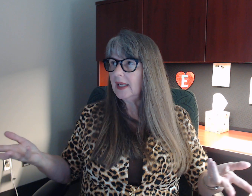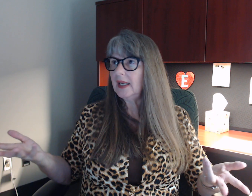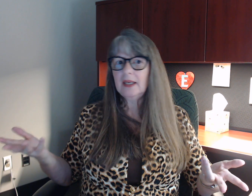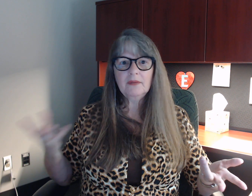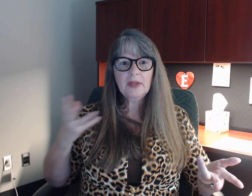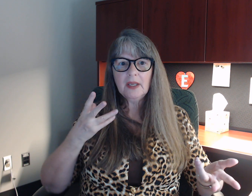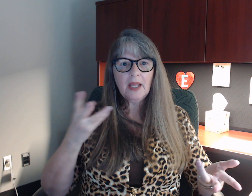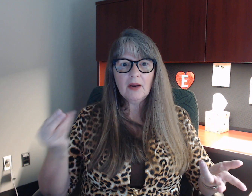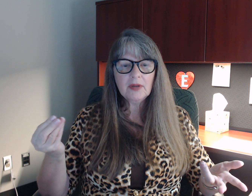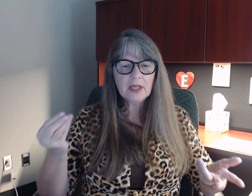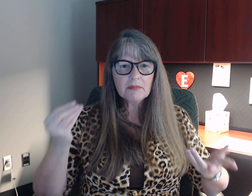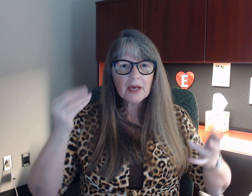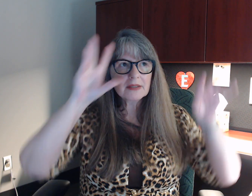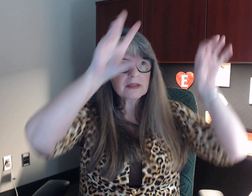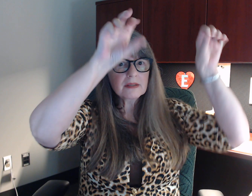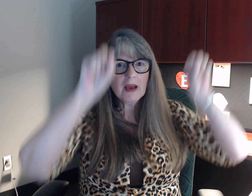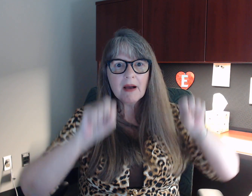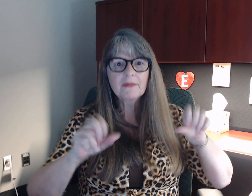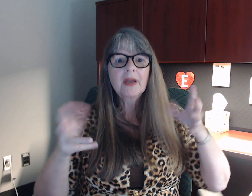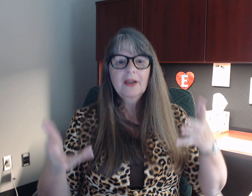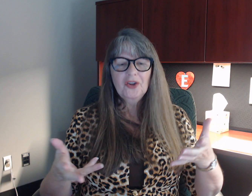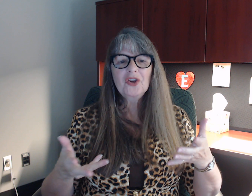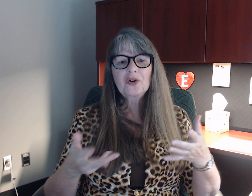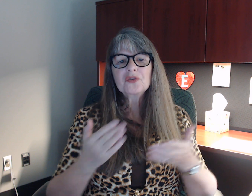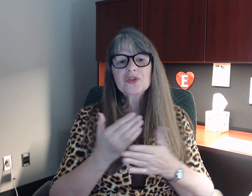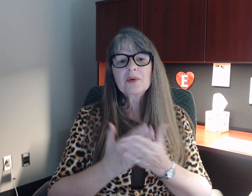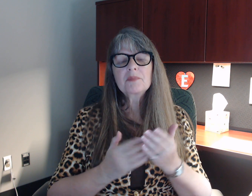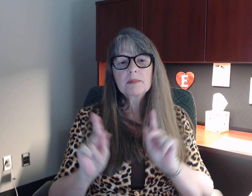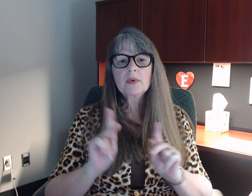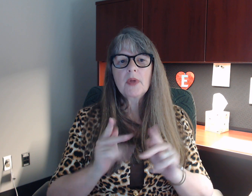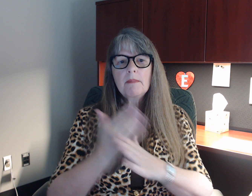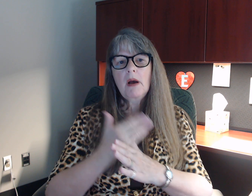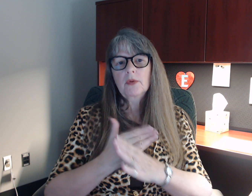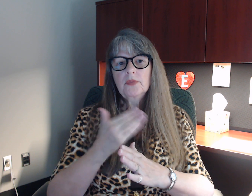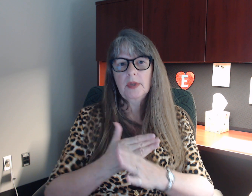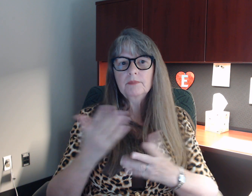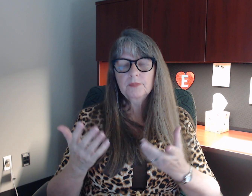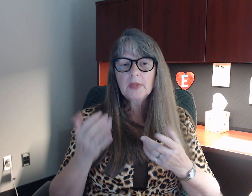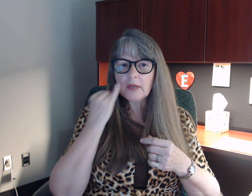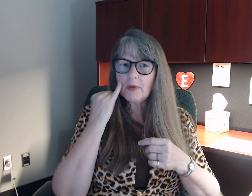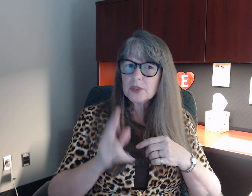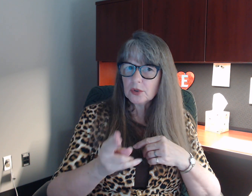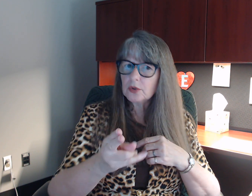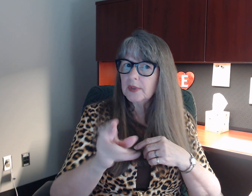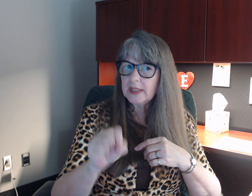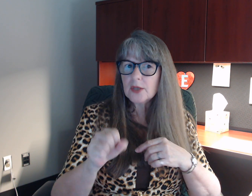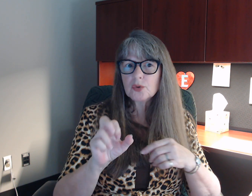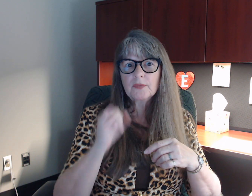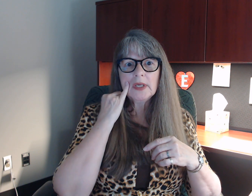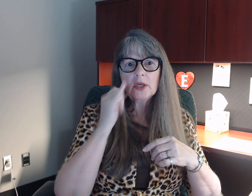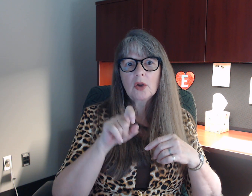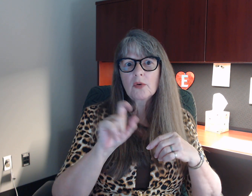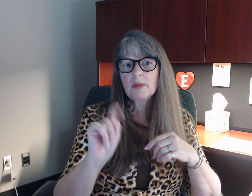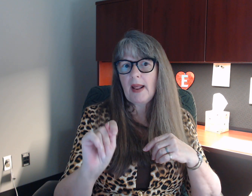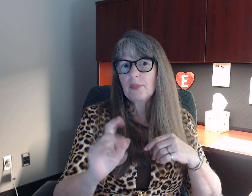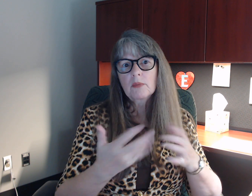can't even get out and get my stuff. Some people that bothered them. Like if I was in a hurry, yes, or if I needed to go to the bathroom or